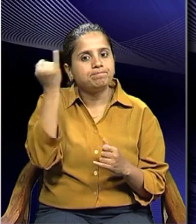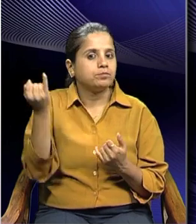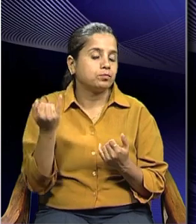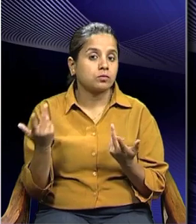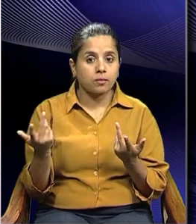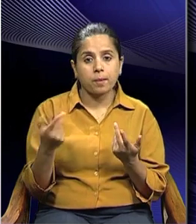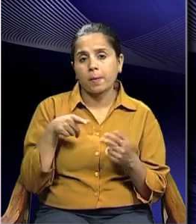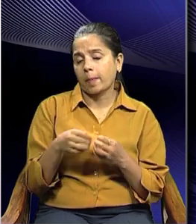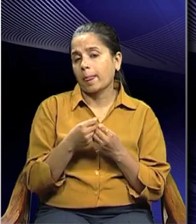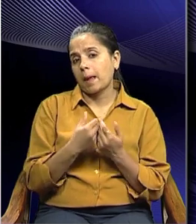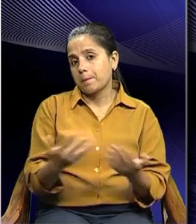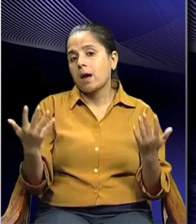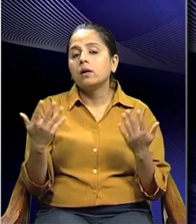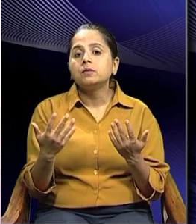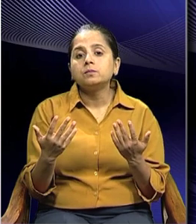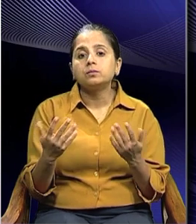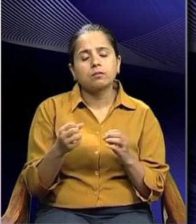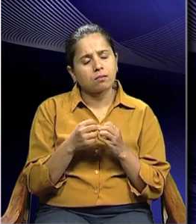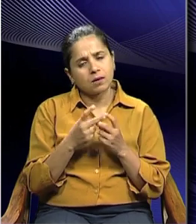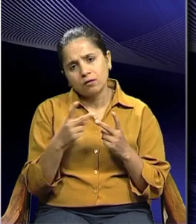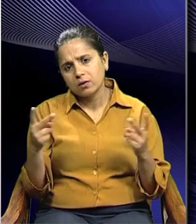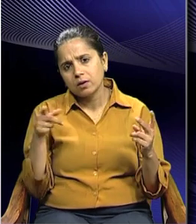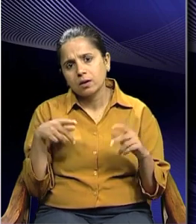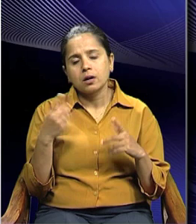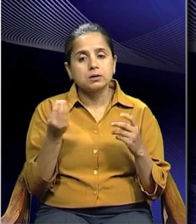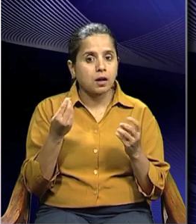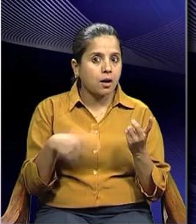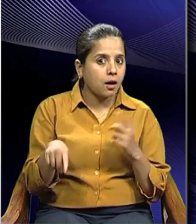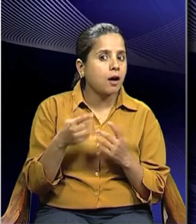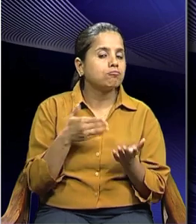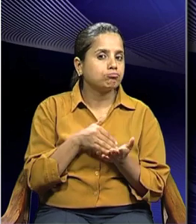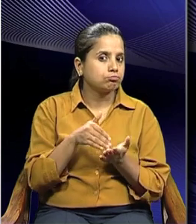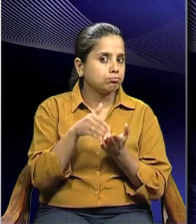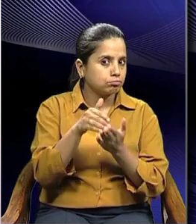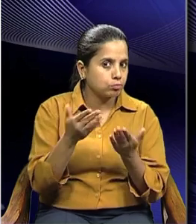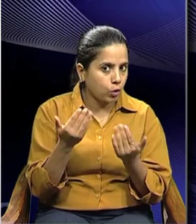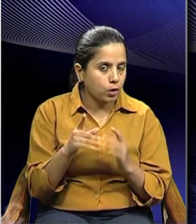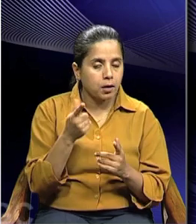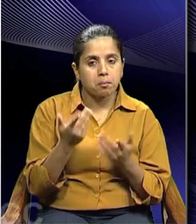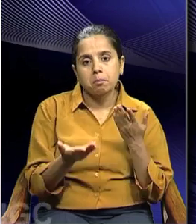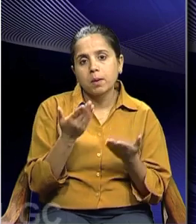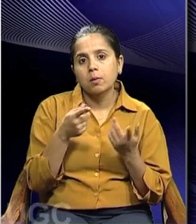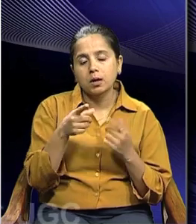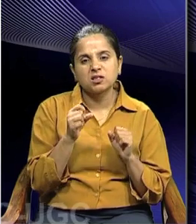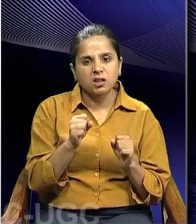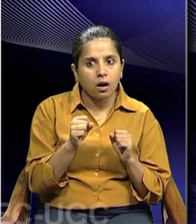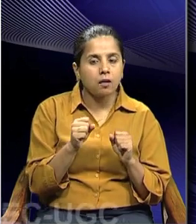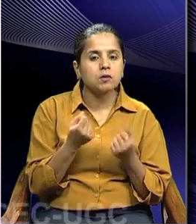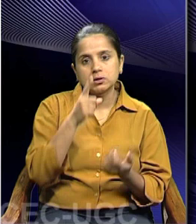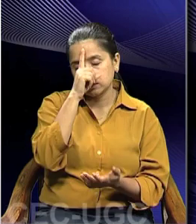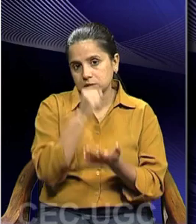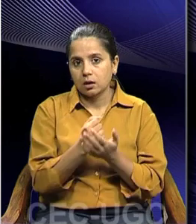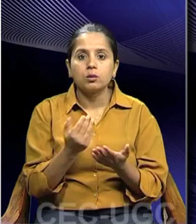be many or several unpleasant instances where you may have to take tough decisions